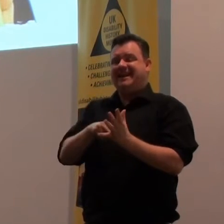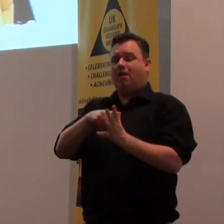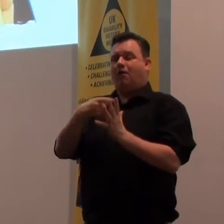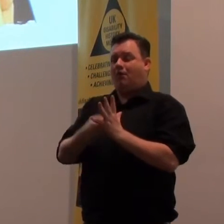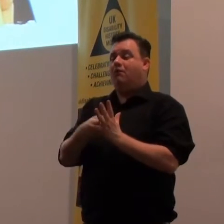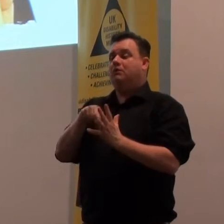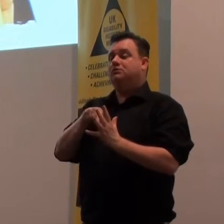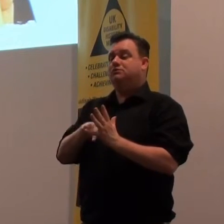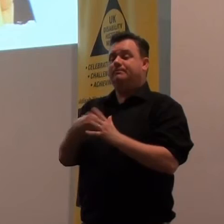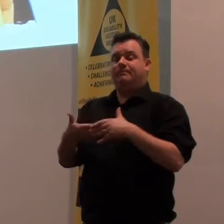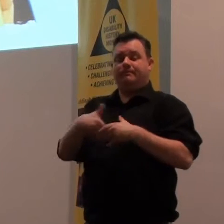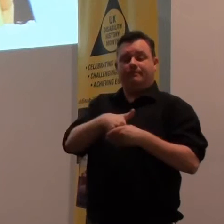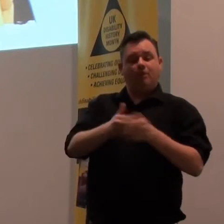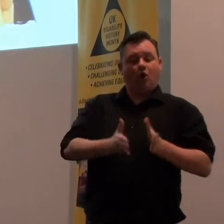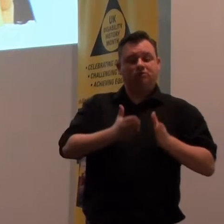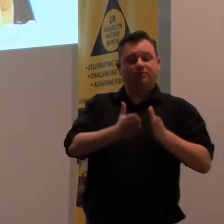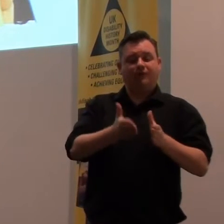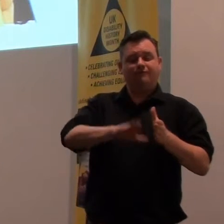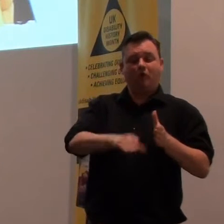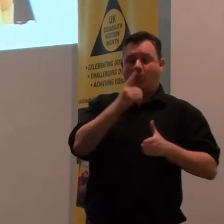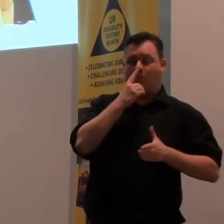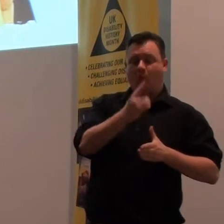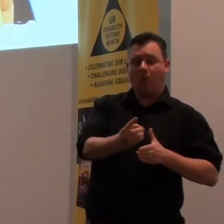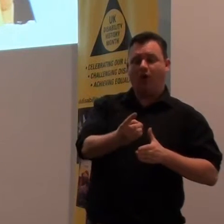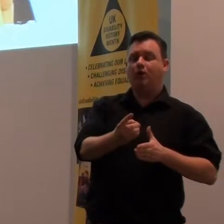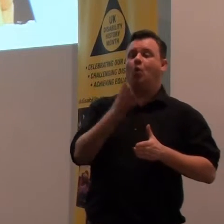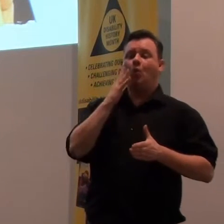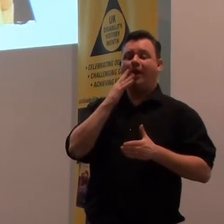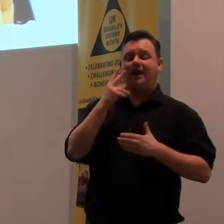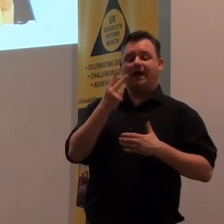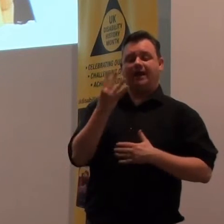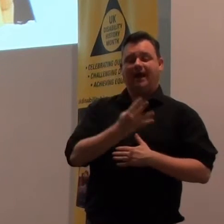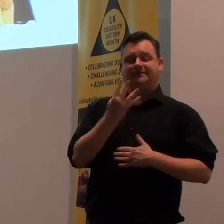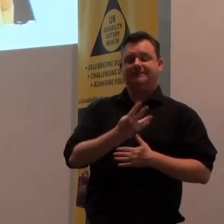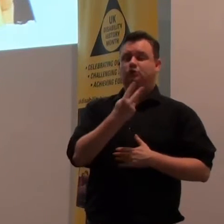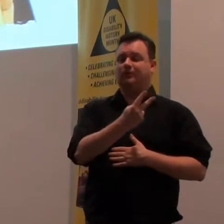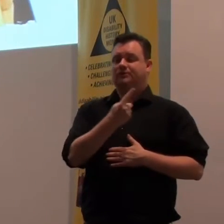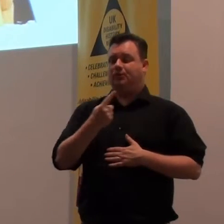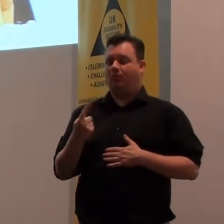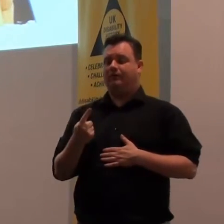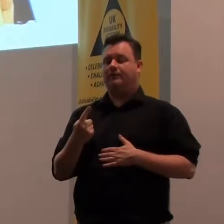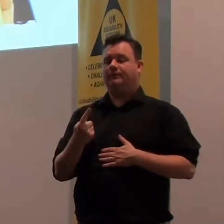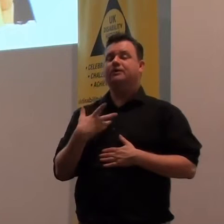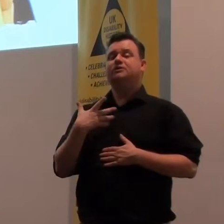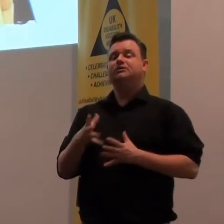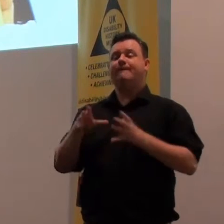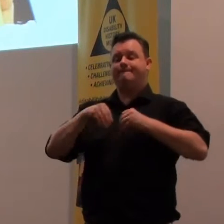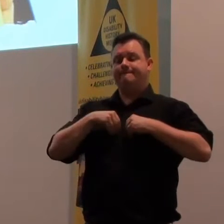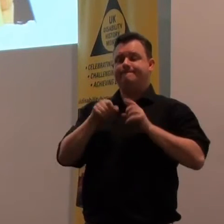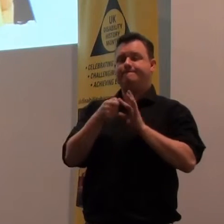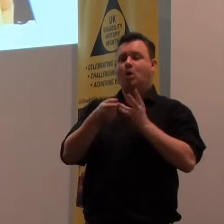age of one in 1921 after catching polio.